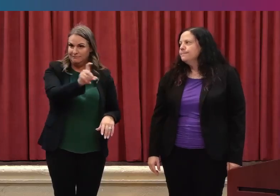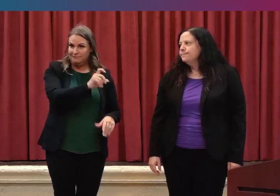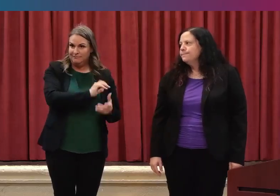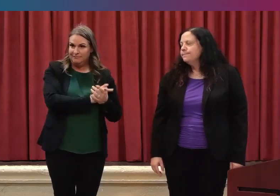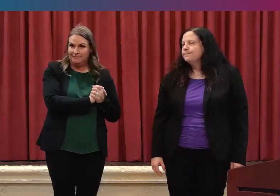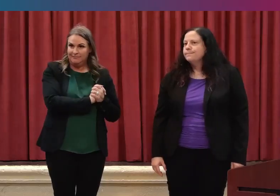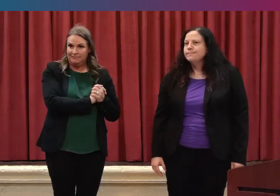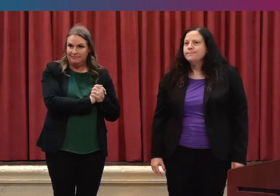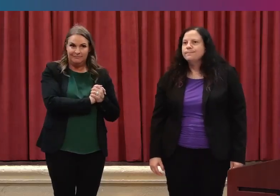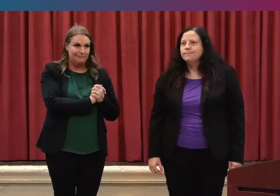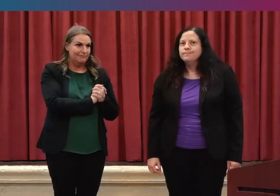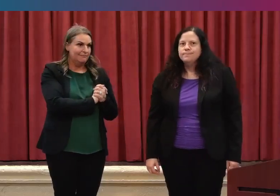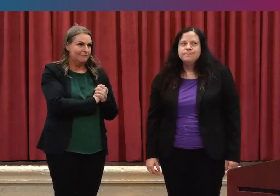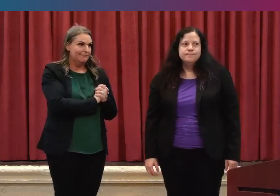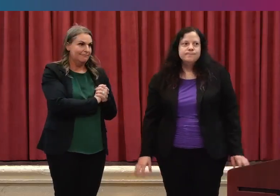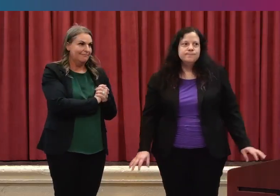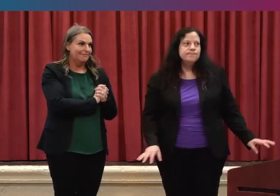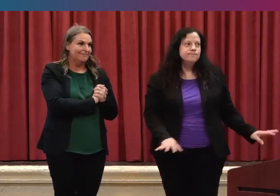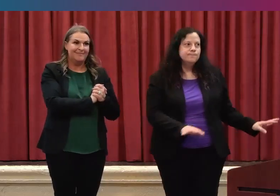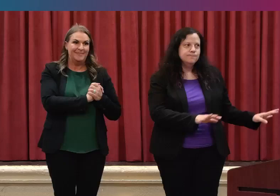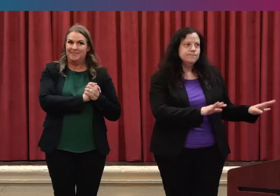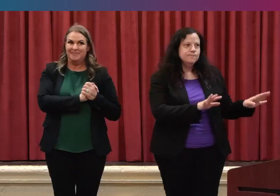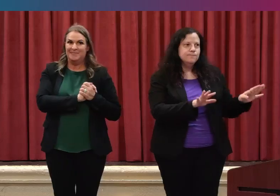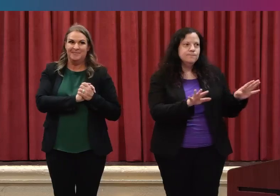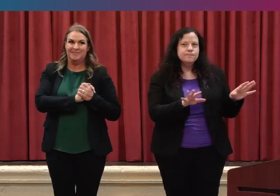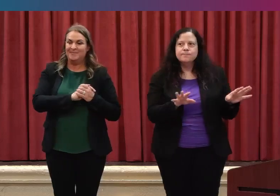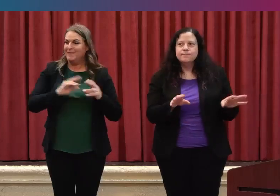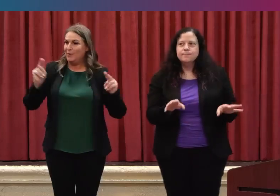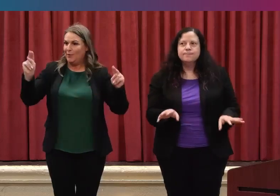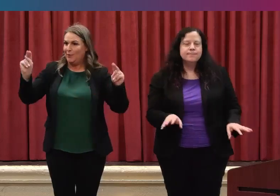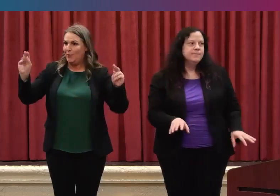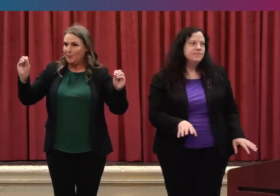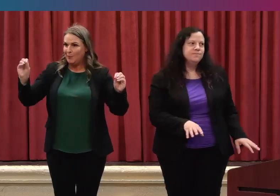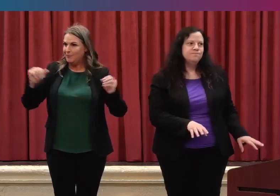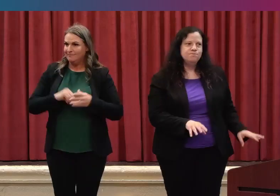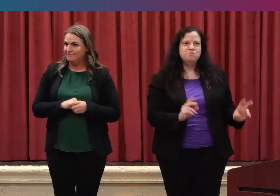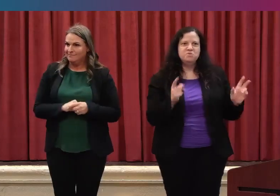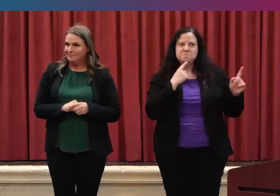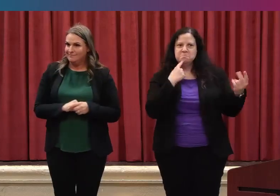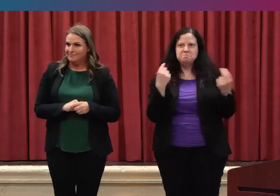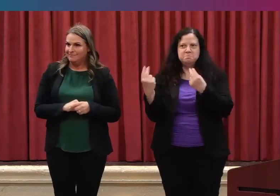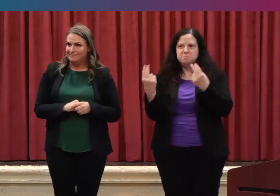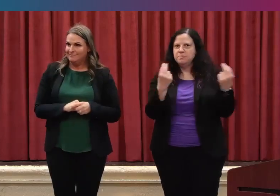Does the California law have a stipulation for the skills of an interpreter? Is there any prerequisite?